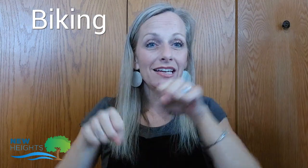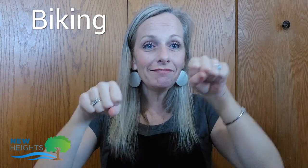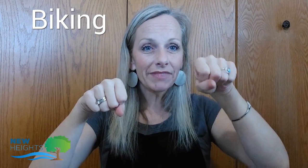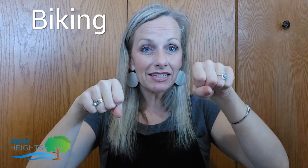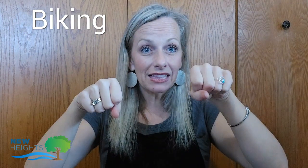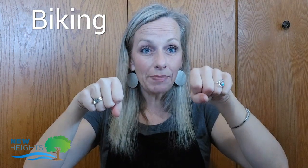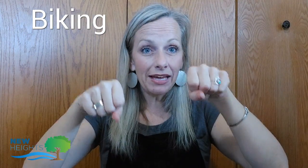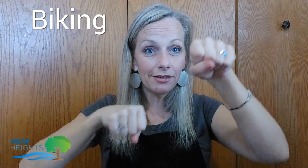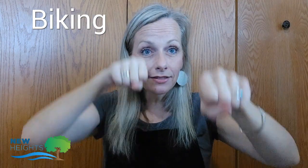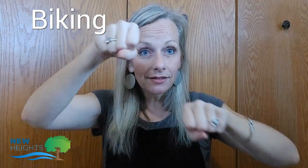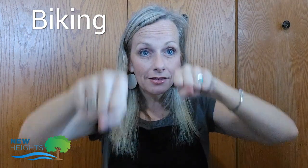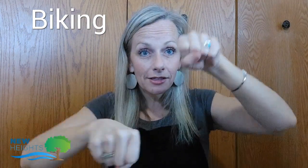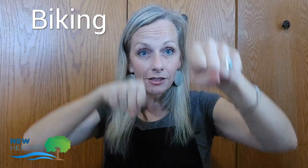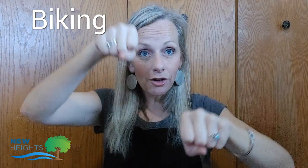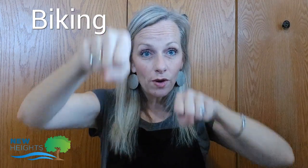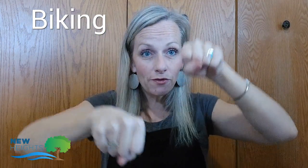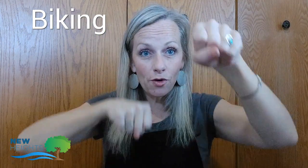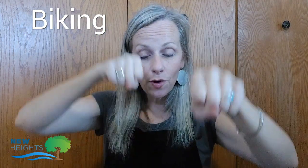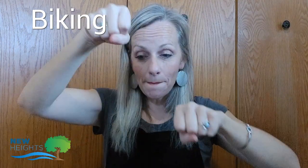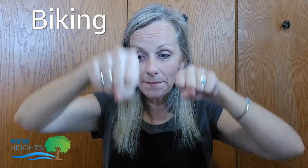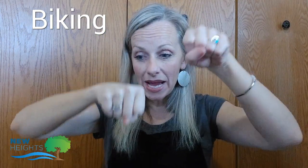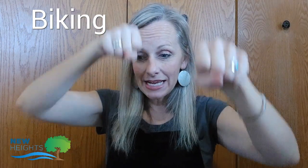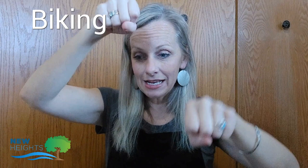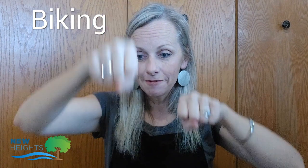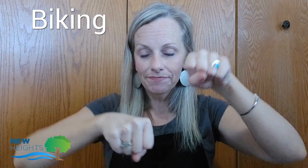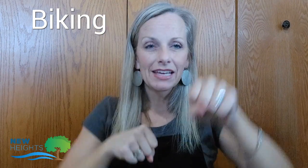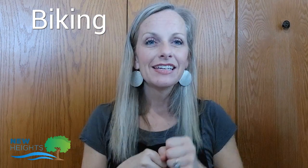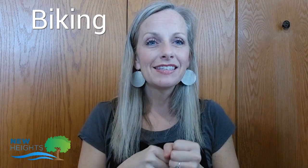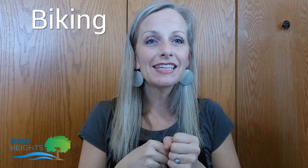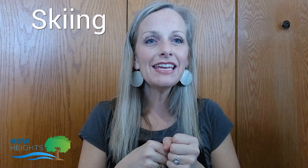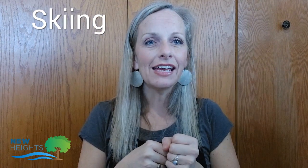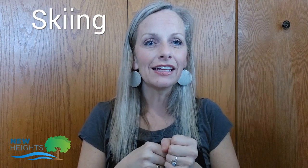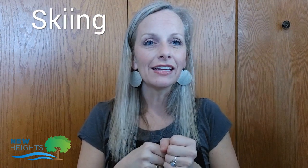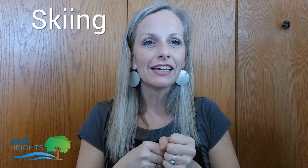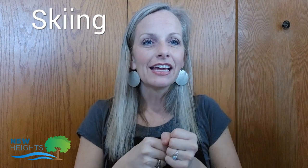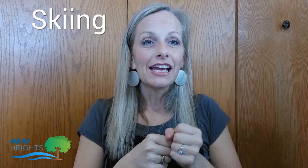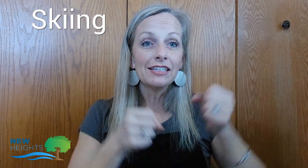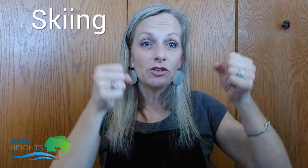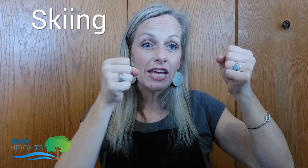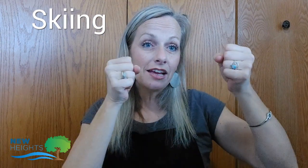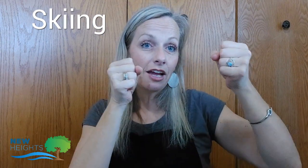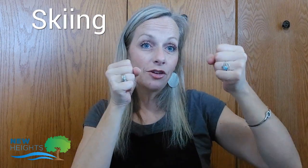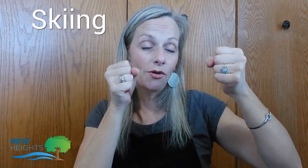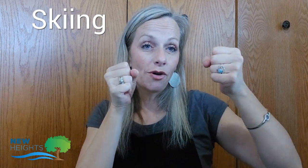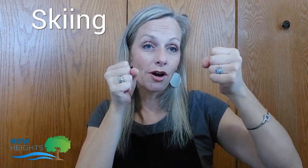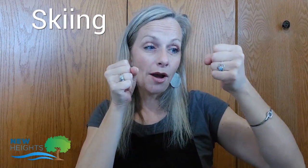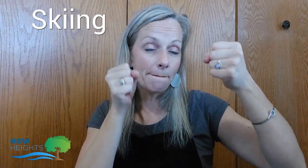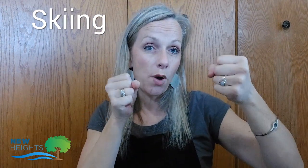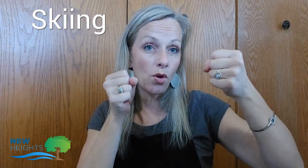Biking. It's like the pedals going forward. Bike. Skiing is you take your poles